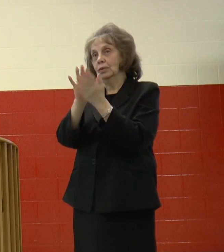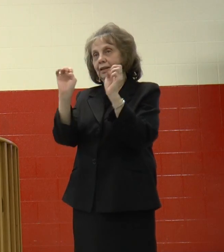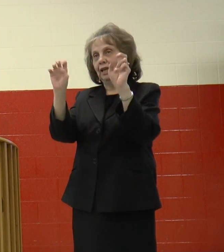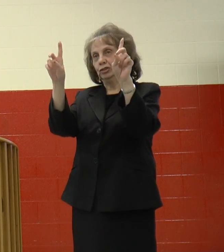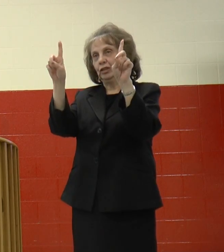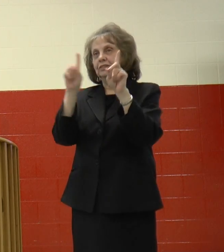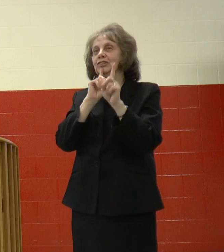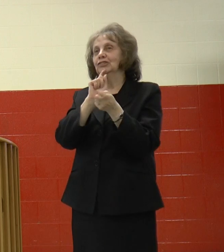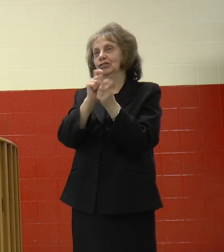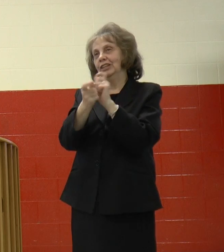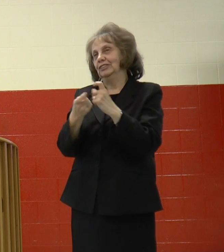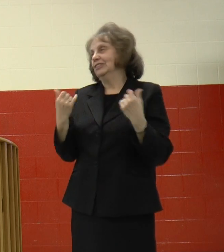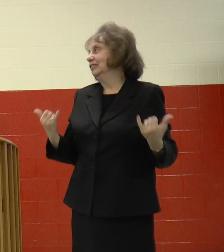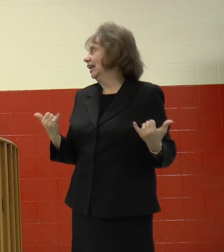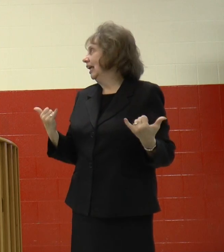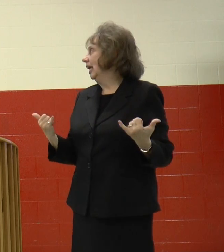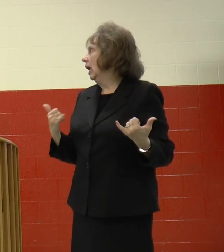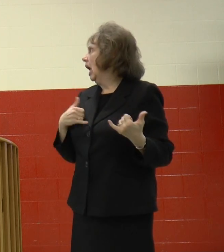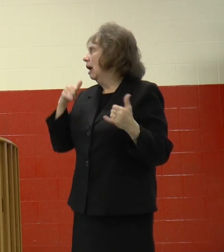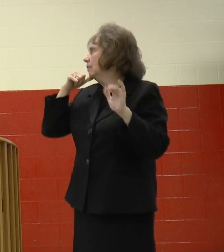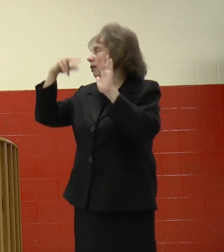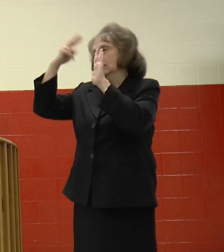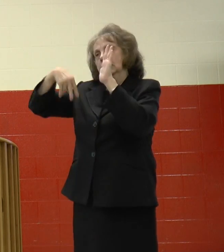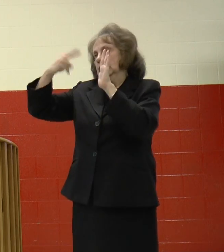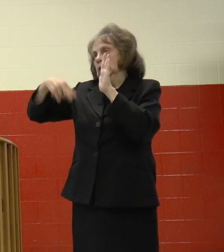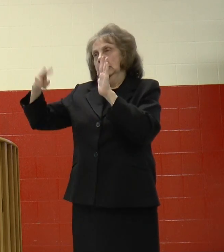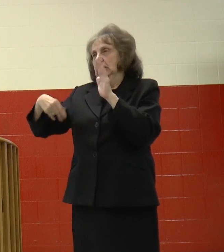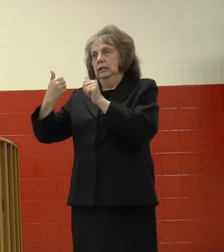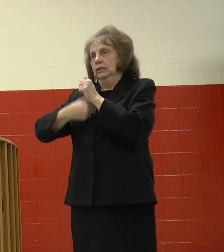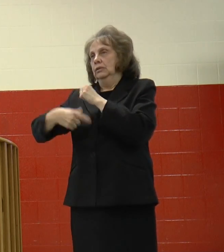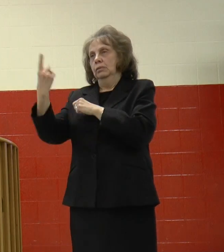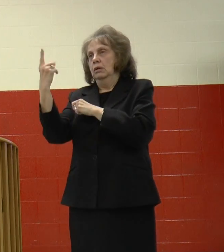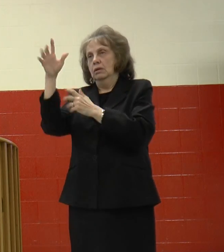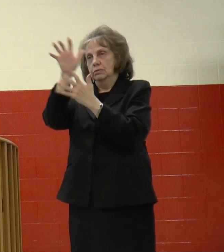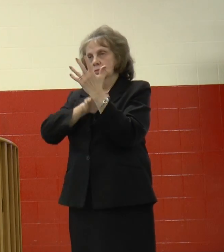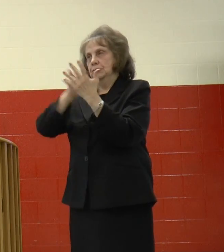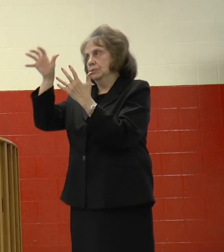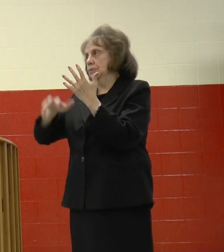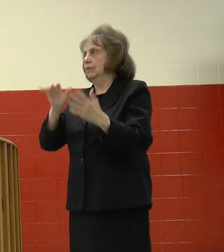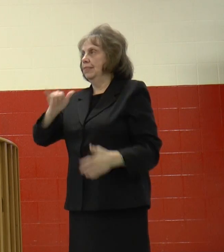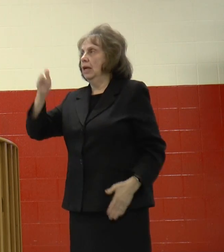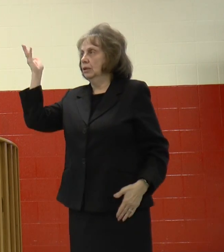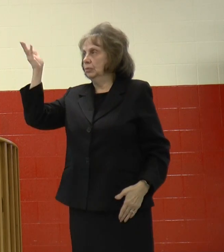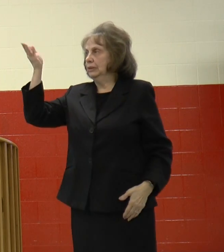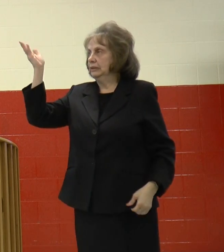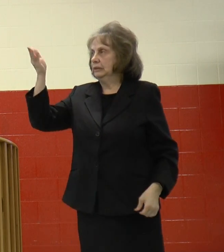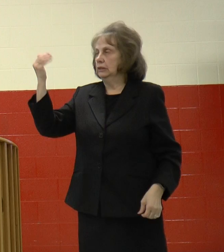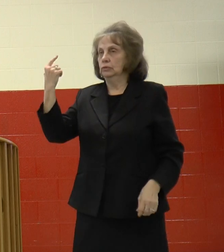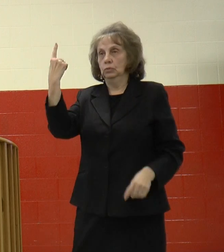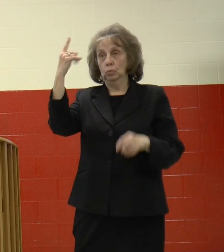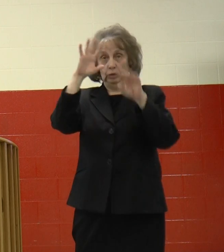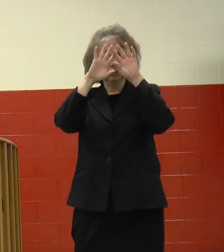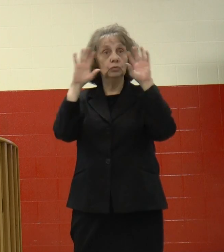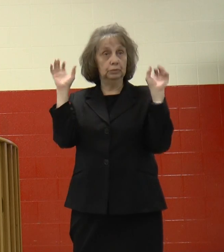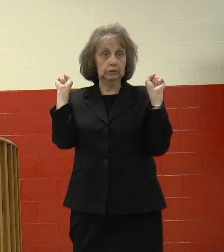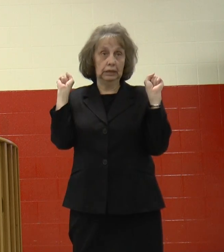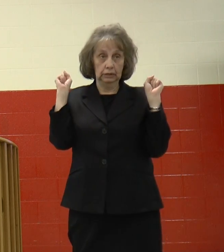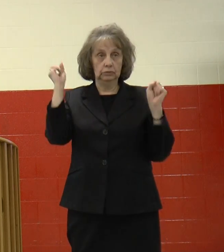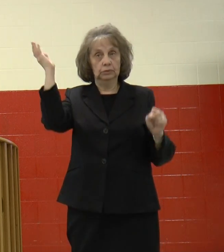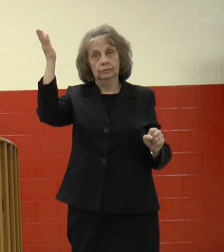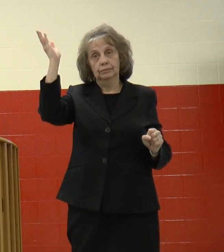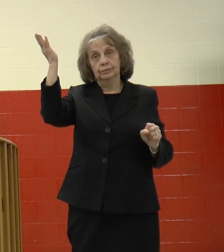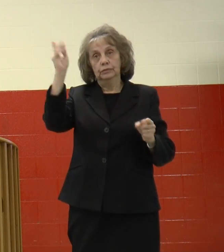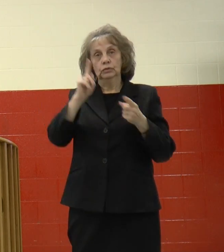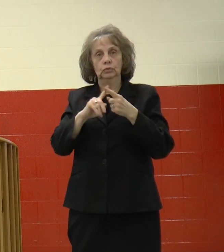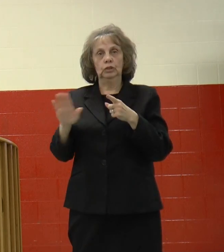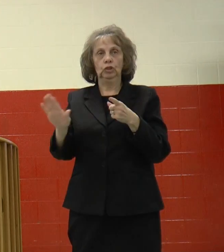education is changing today. I'm not going to go through all of these. This was a presentation put together by one superintendent as she was talking to